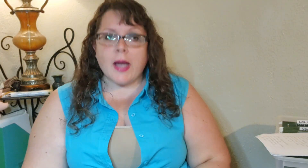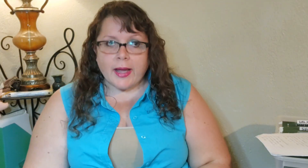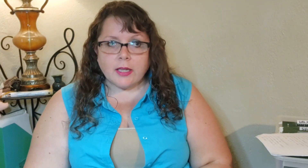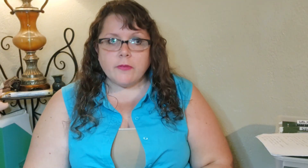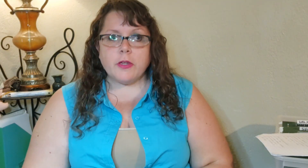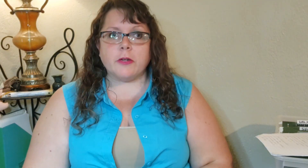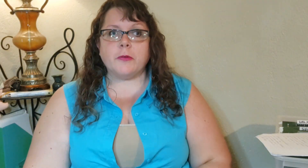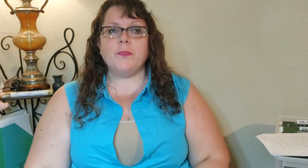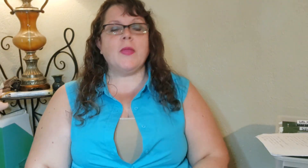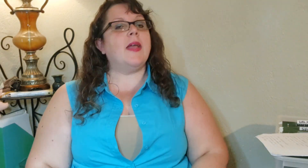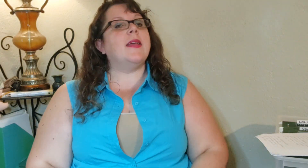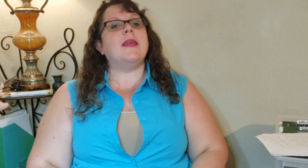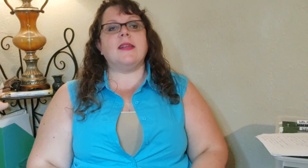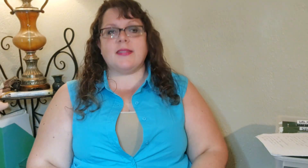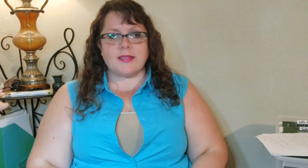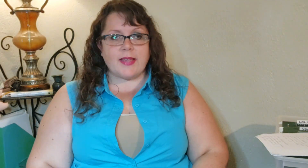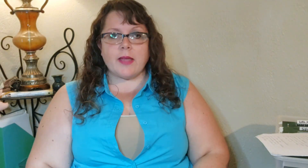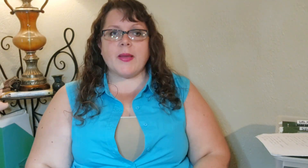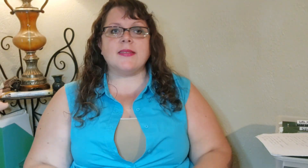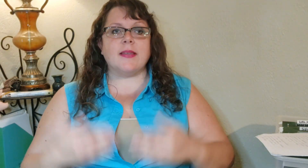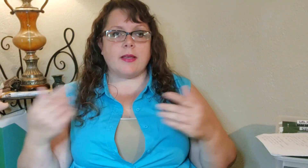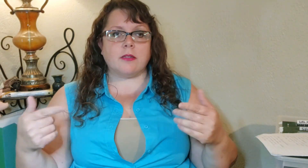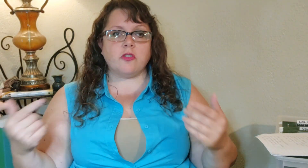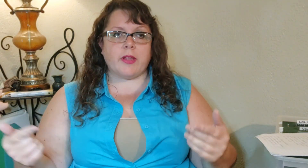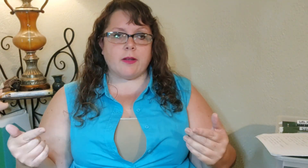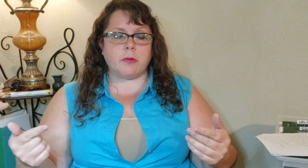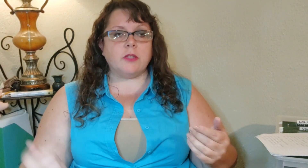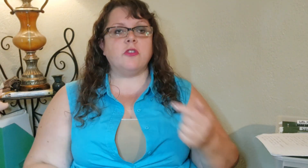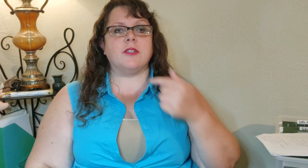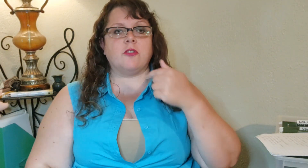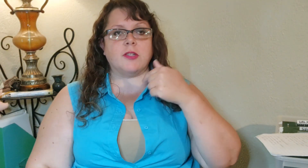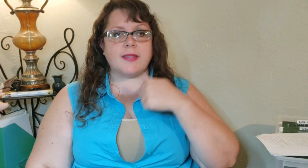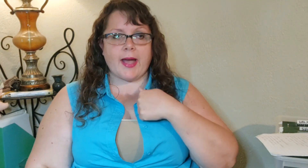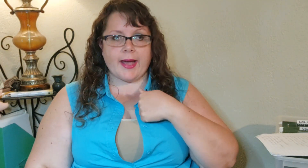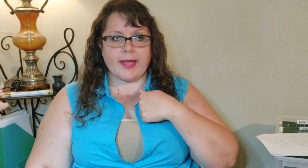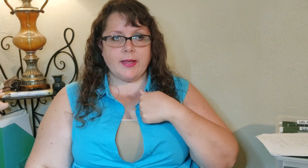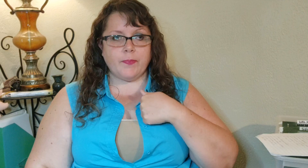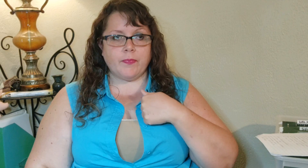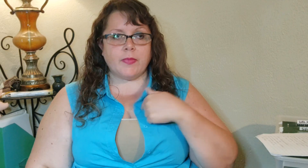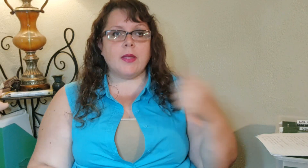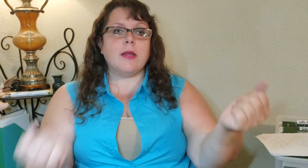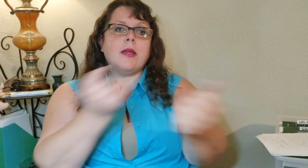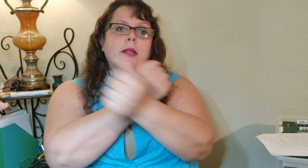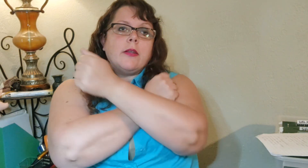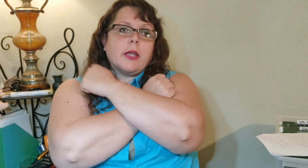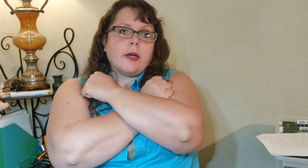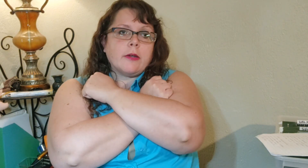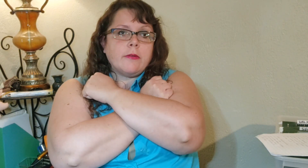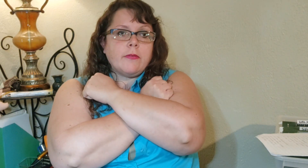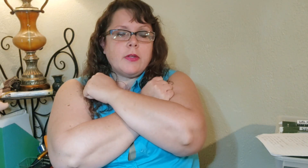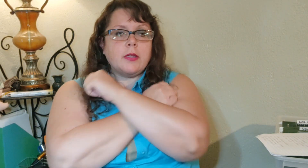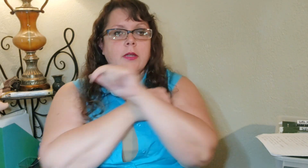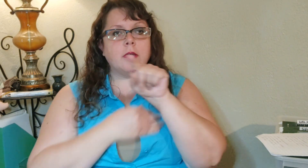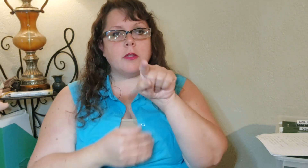I love you. It's the same as the English language. It's just I love